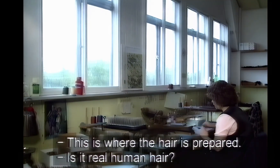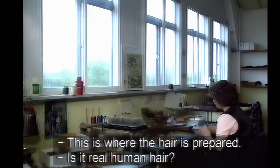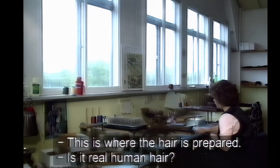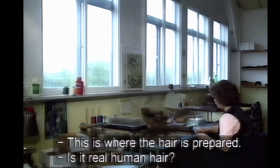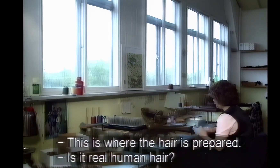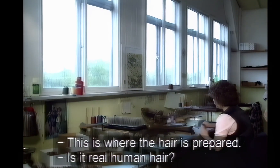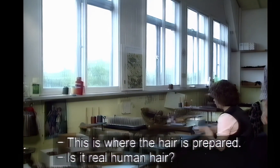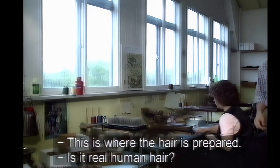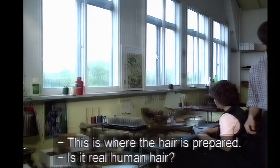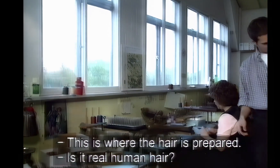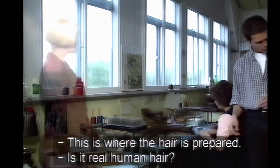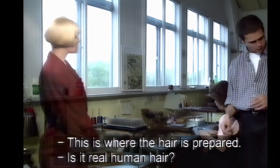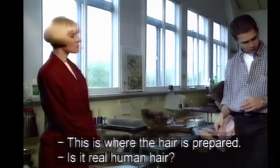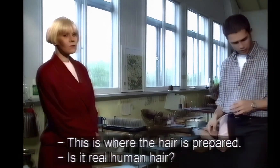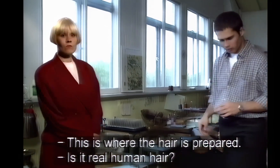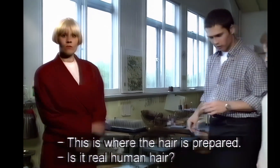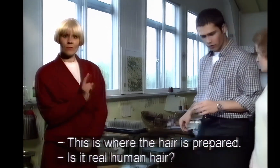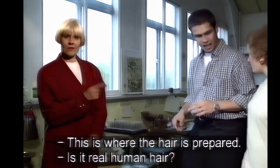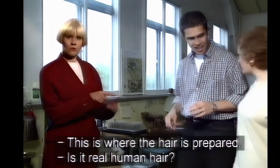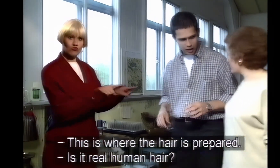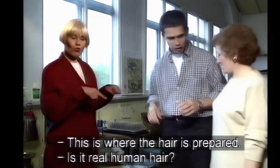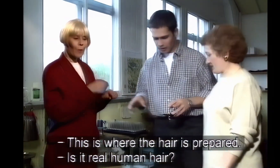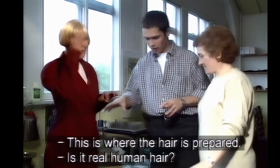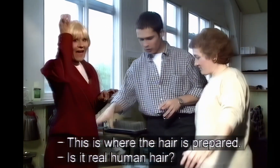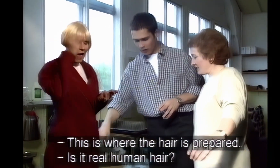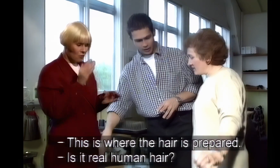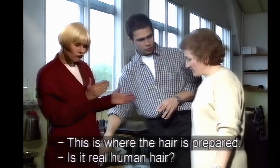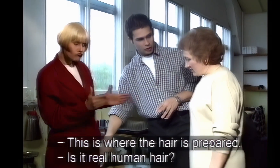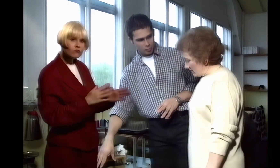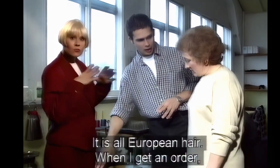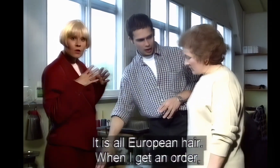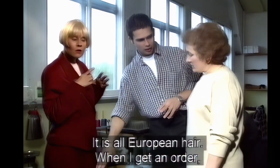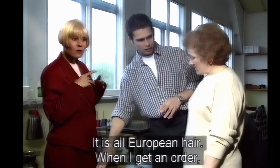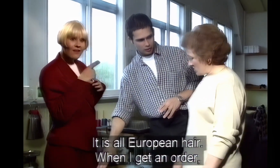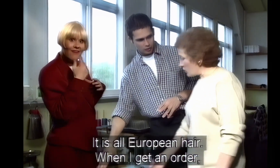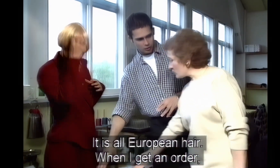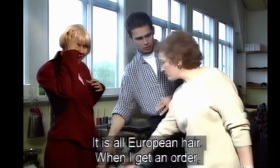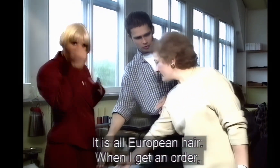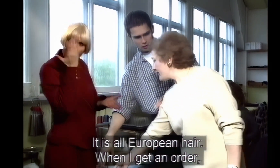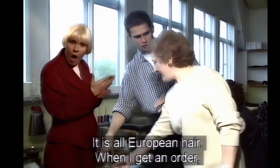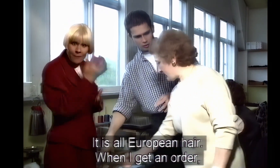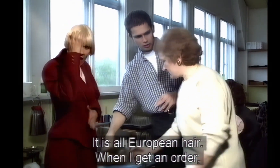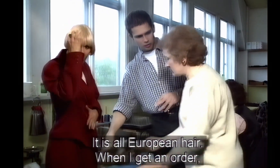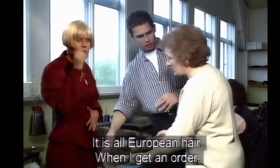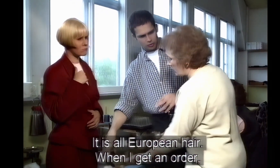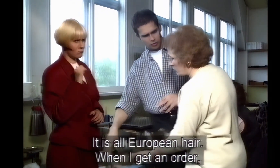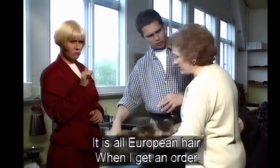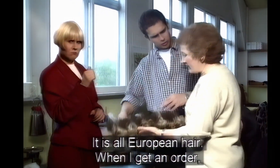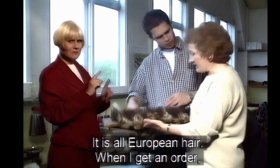In this room, John, is where the hair is prepared. The hair? I mean, Yes. are you saying this is real human hair? This is all European hair. When I get an